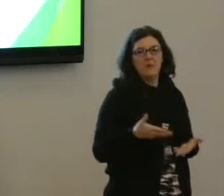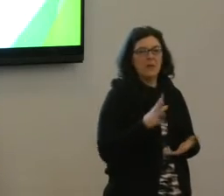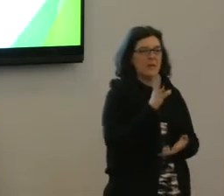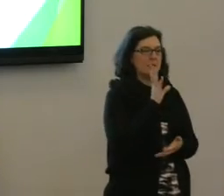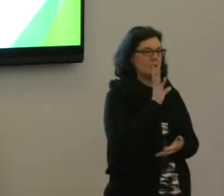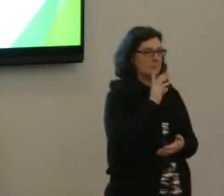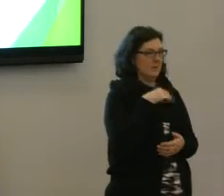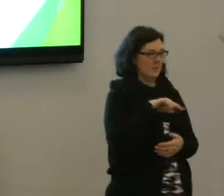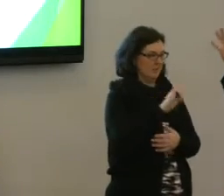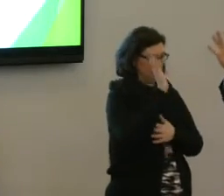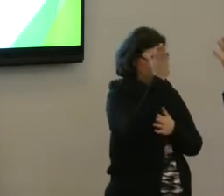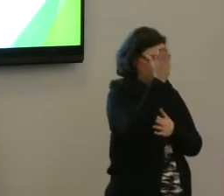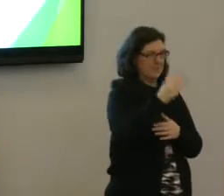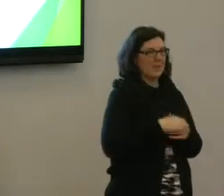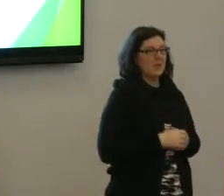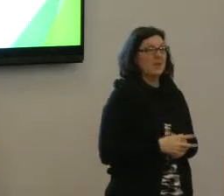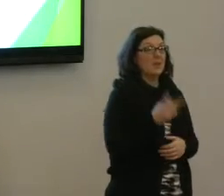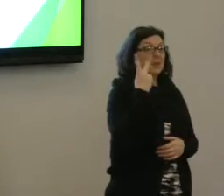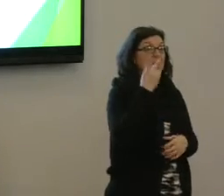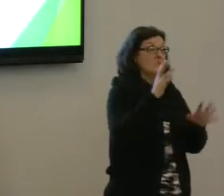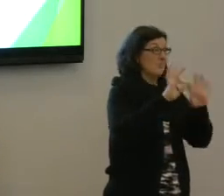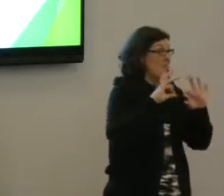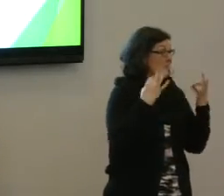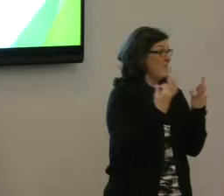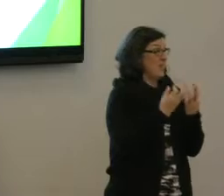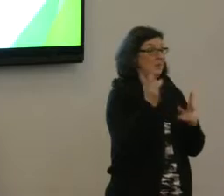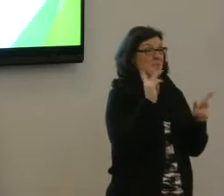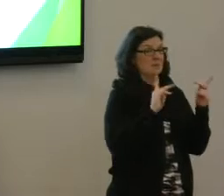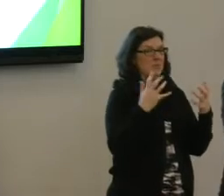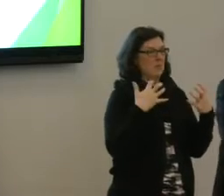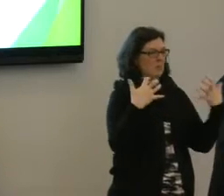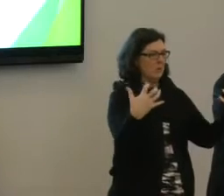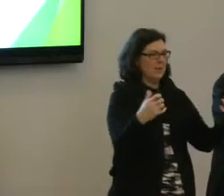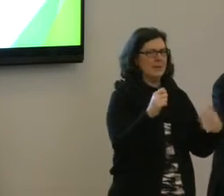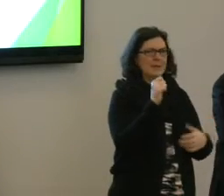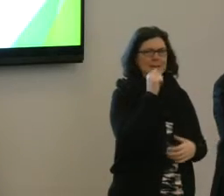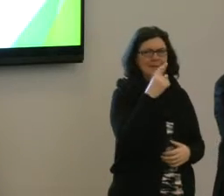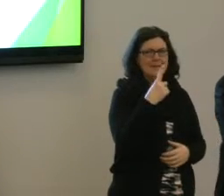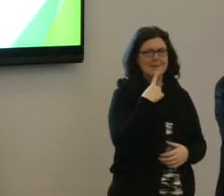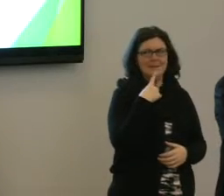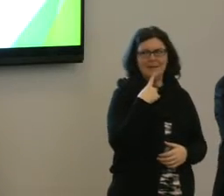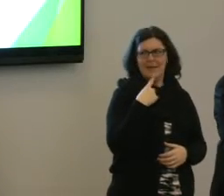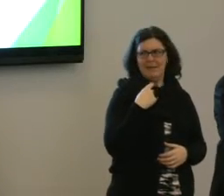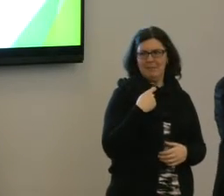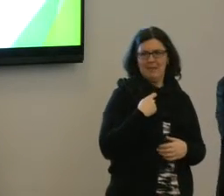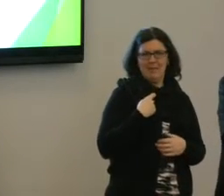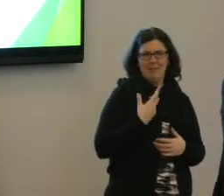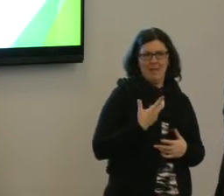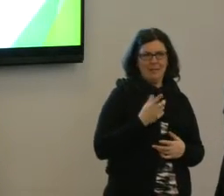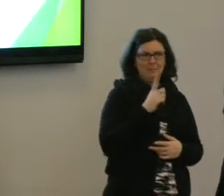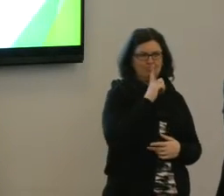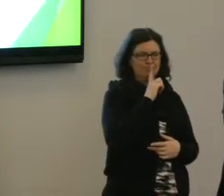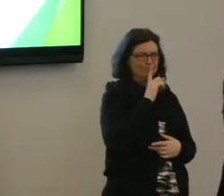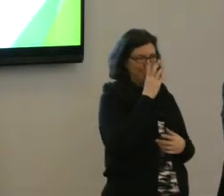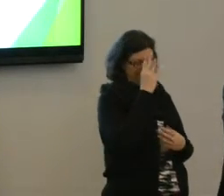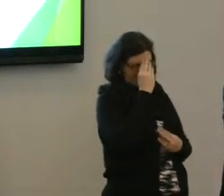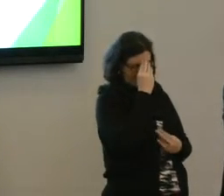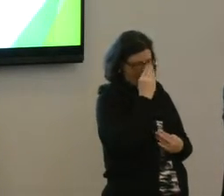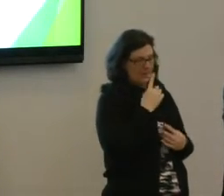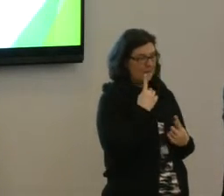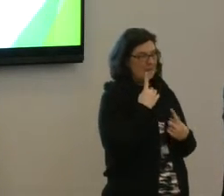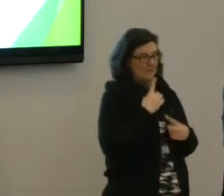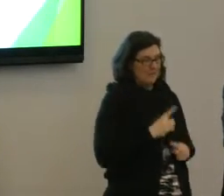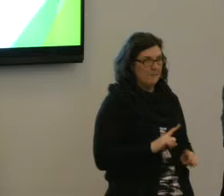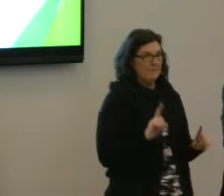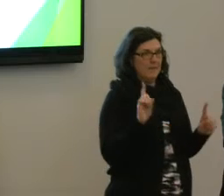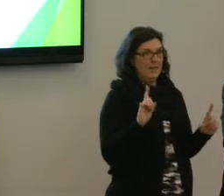in and saw families and people were there. And he didn't say this out loud, but he said, "Bill, what I thought was, finally,